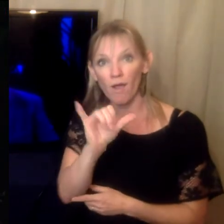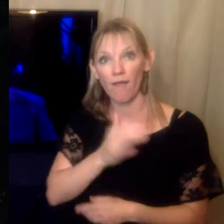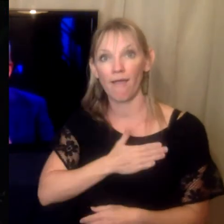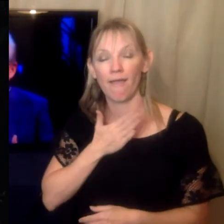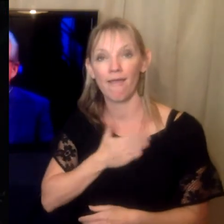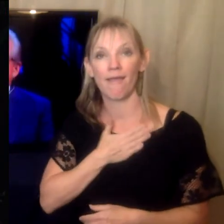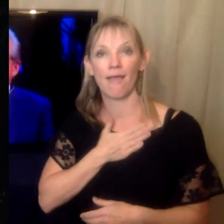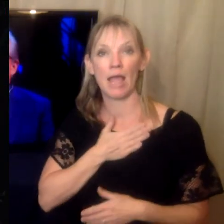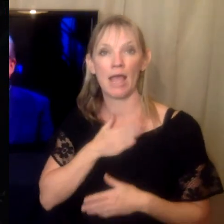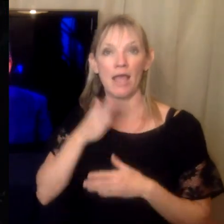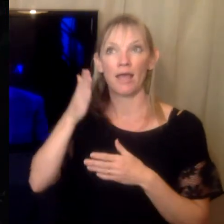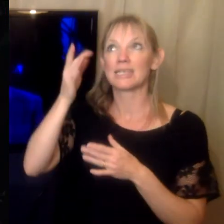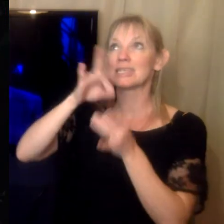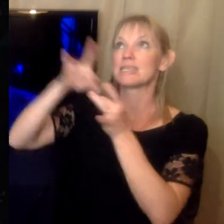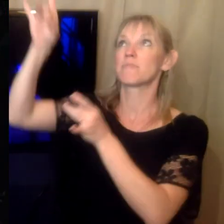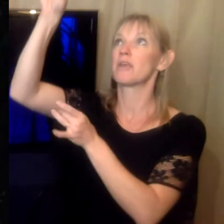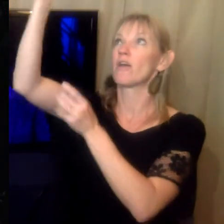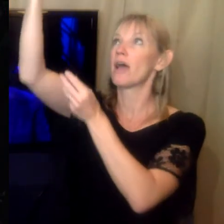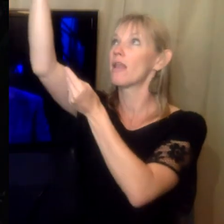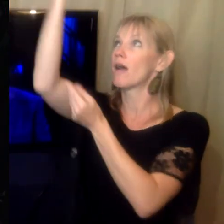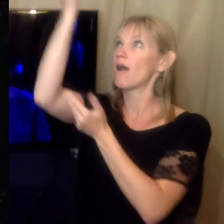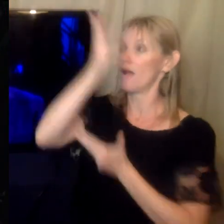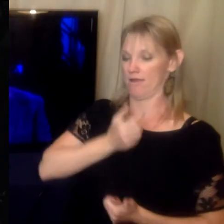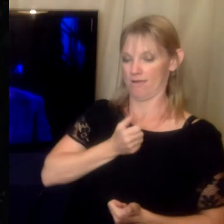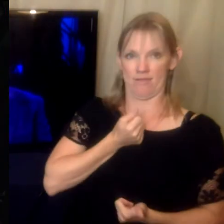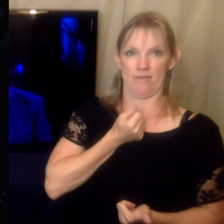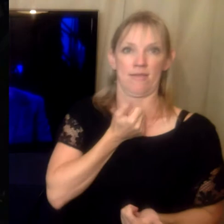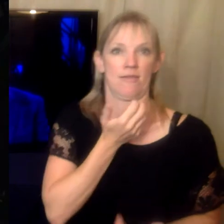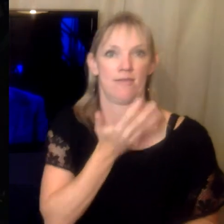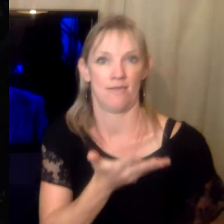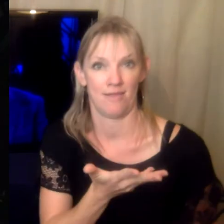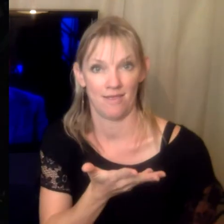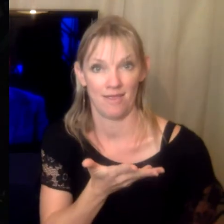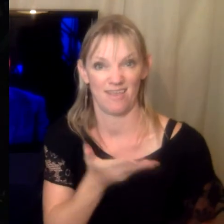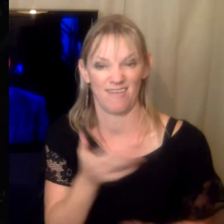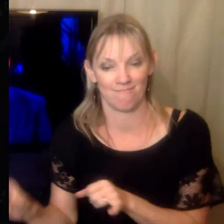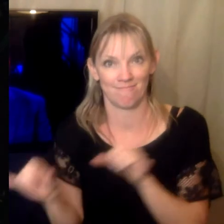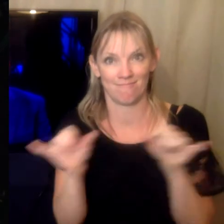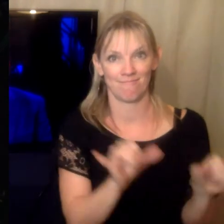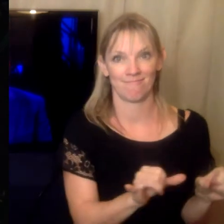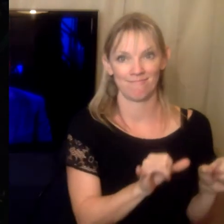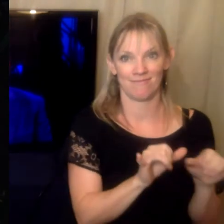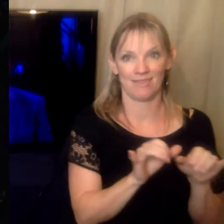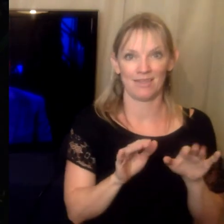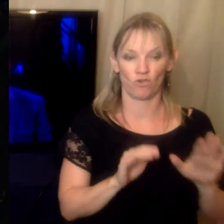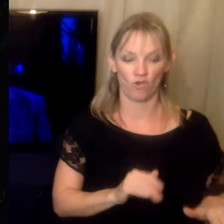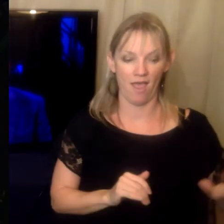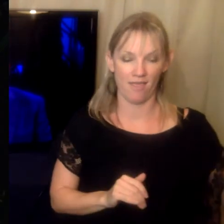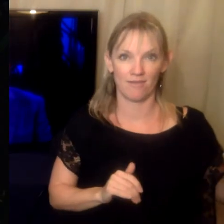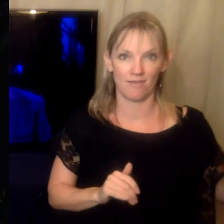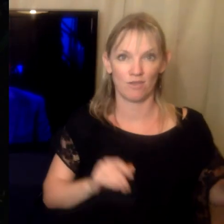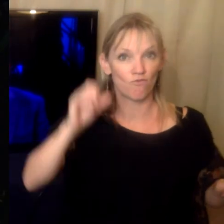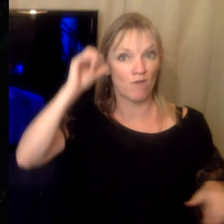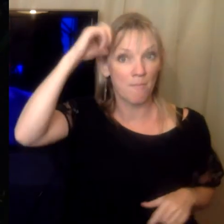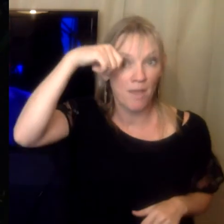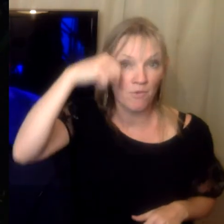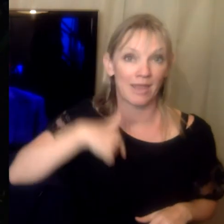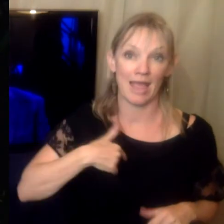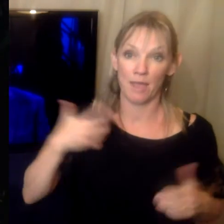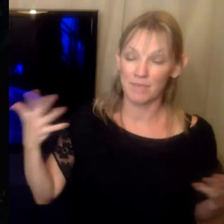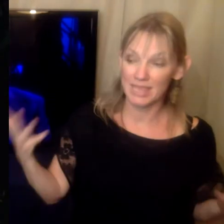of being an avenue for the Spirit and the simple, humble, childlike practice of remembering, I'm